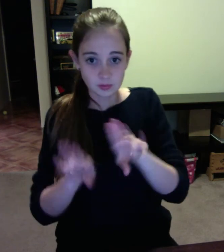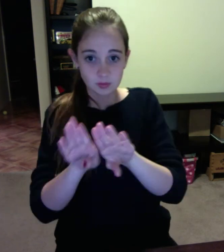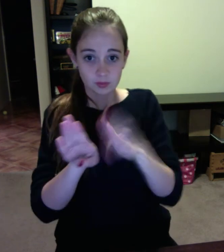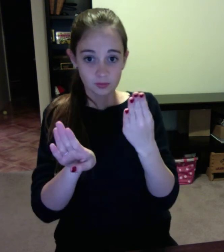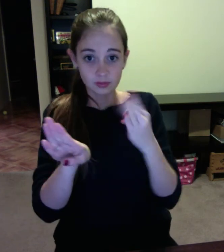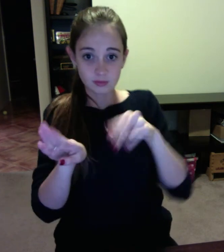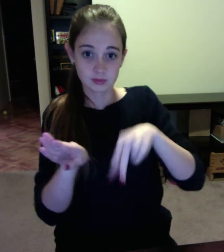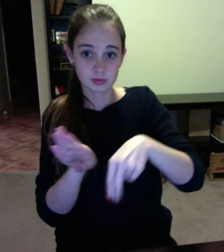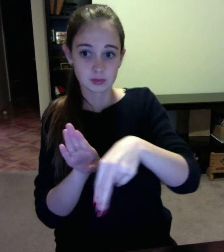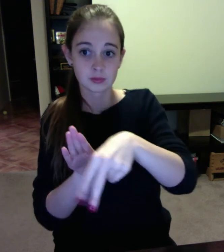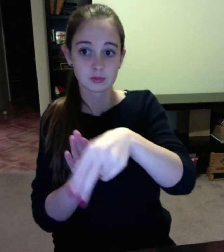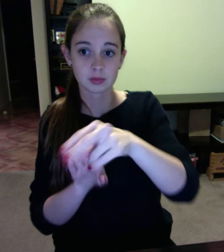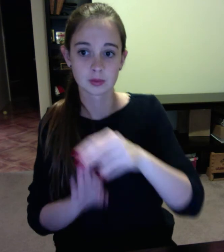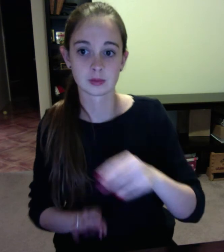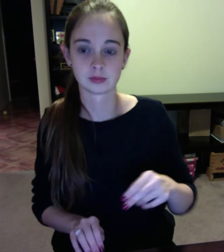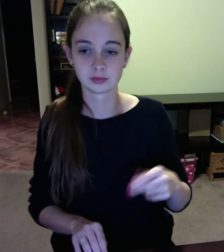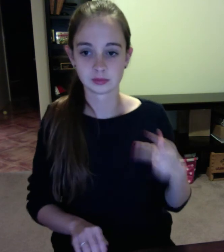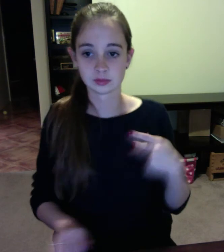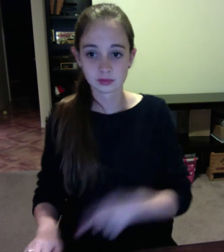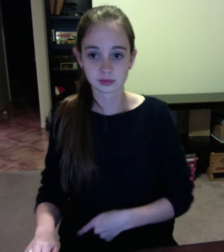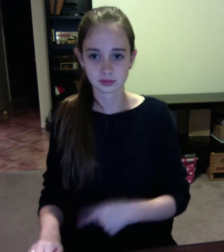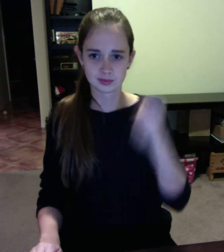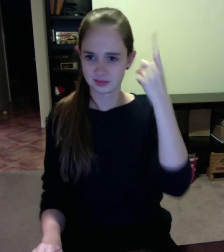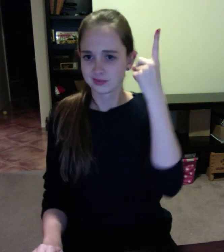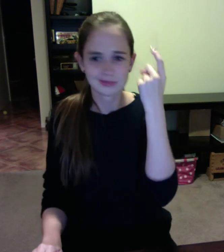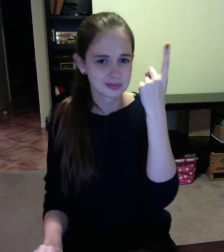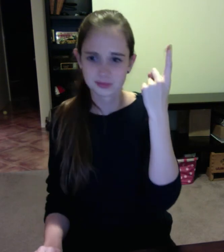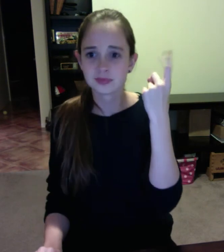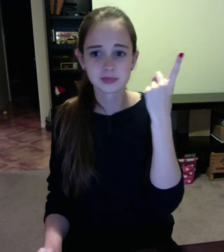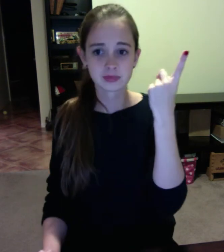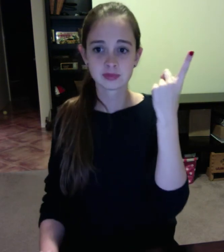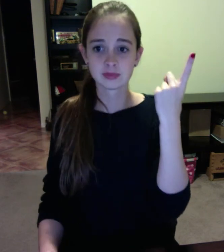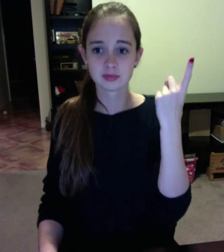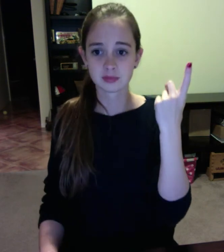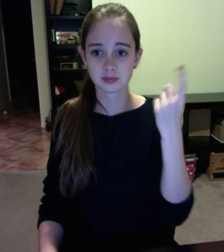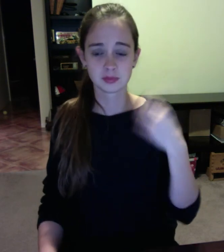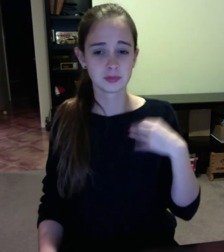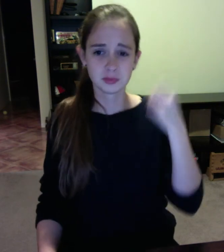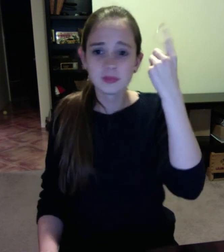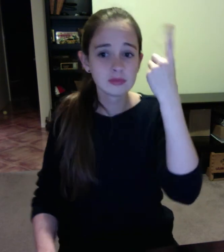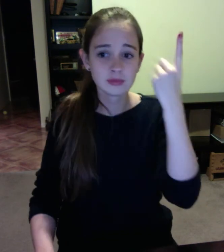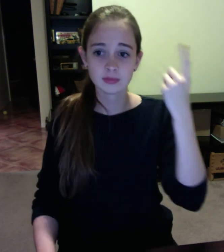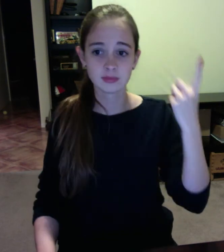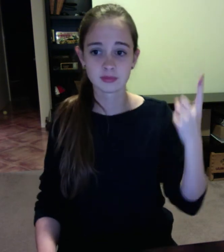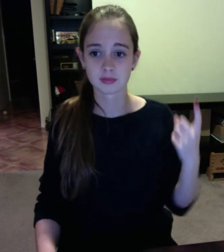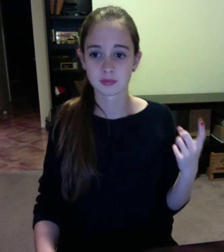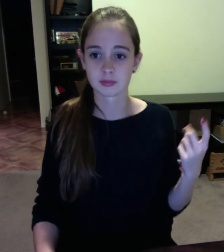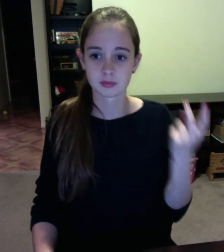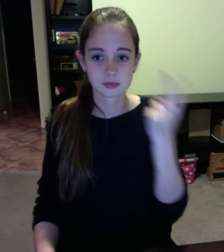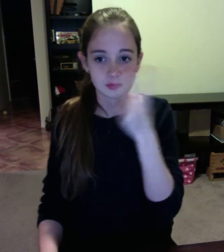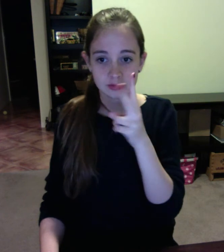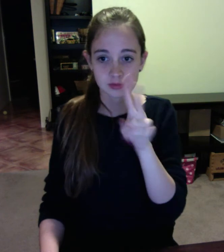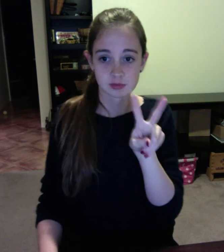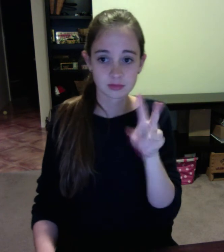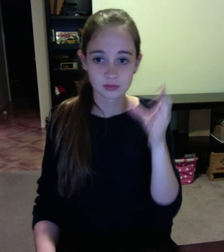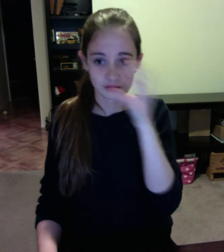ballroom. The prince couldn't understand why this lovely girl had suddenly run away. He searched the palace for her, but couldn't